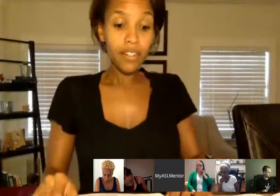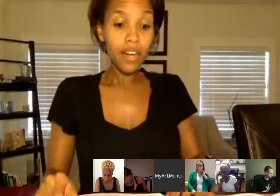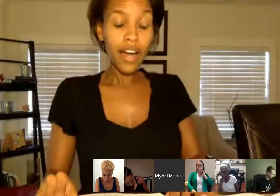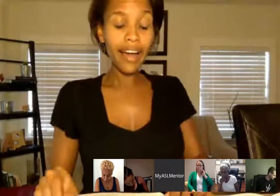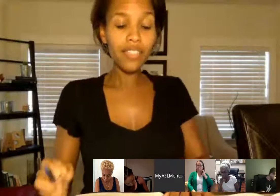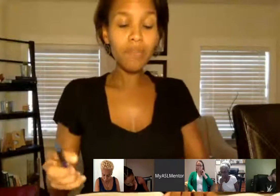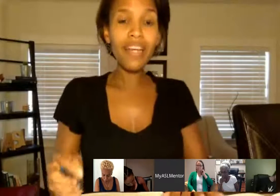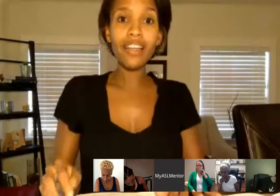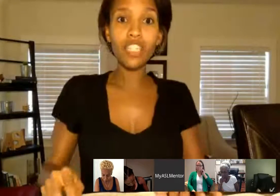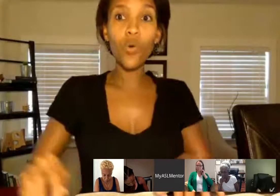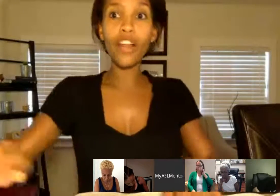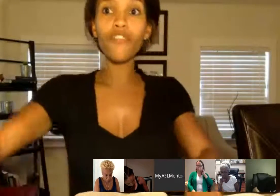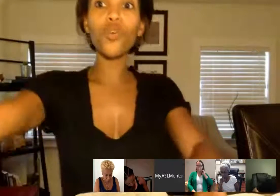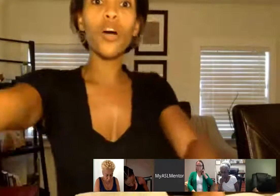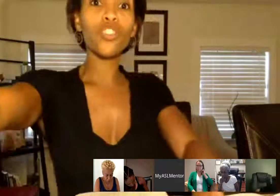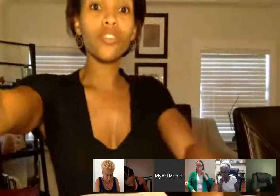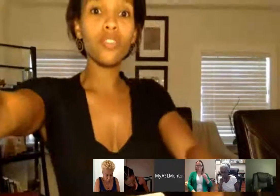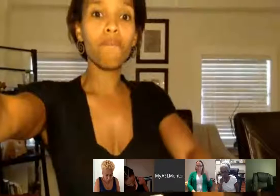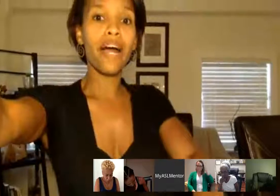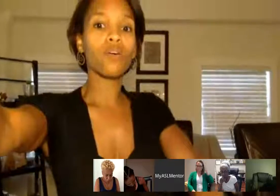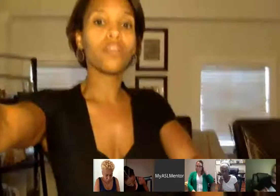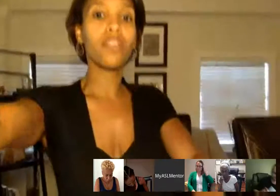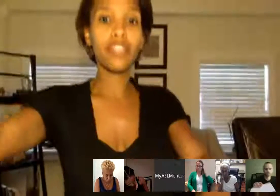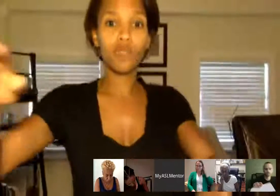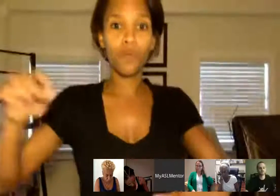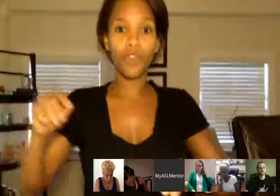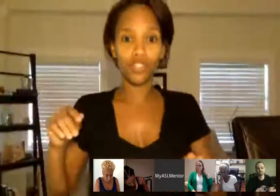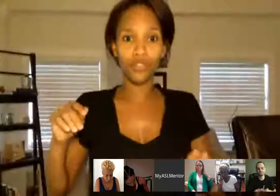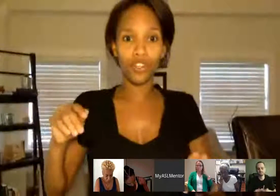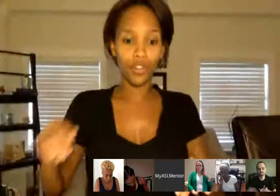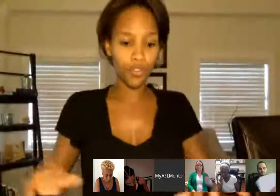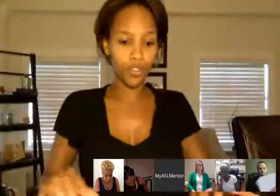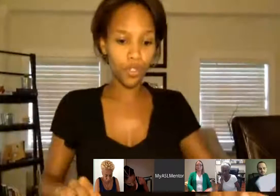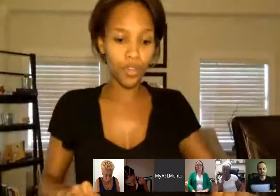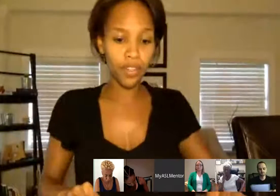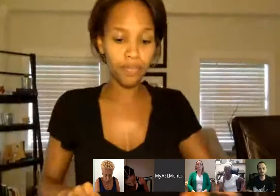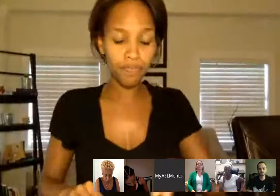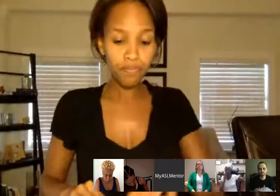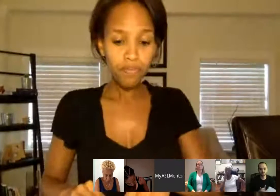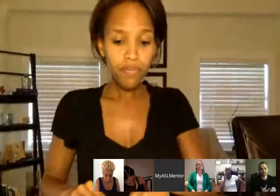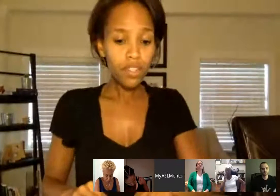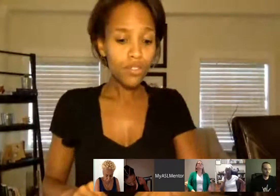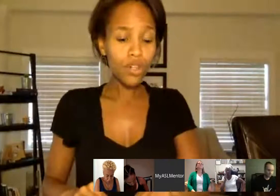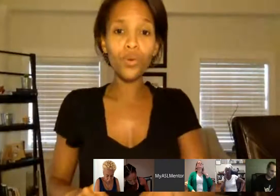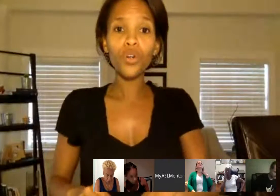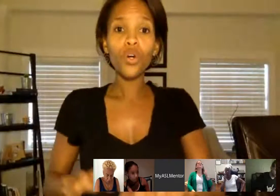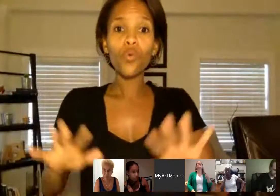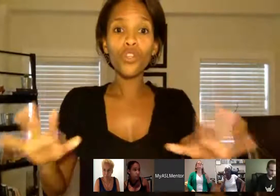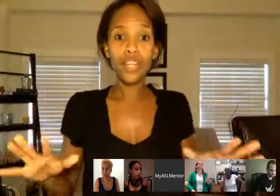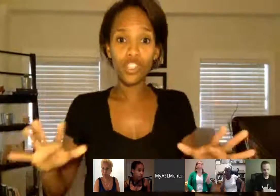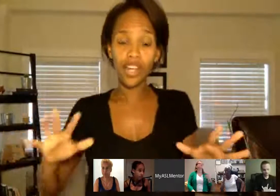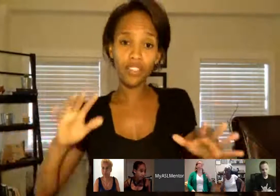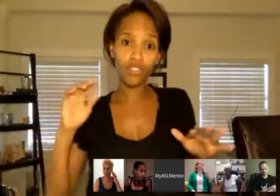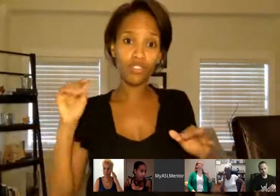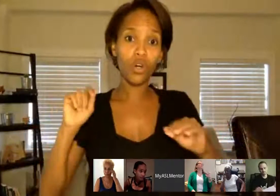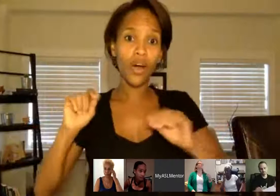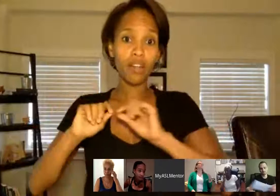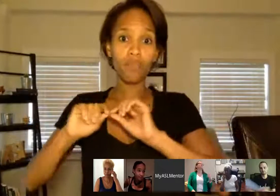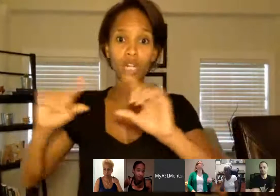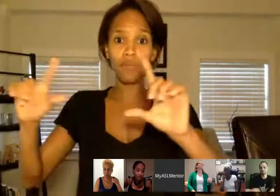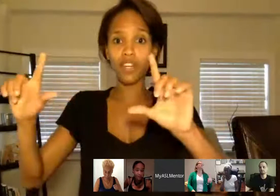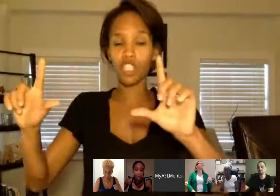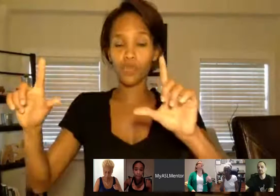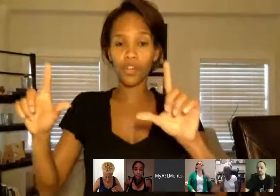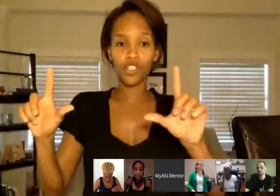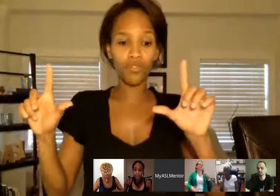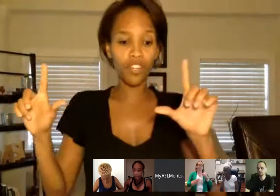Okay, I had somebody ask quite a few questions about the inspiration video for this week. So when you get a chance, just go ahead and